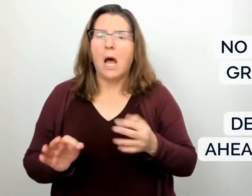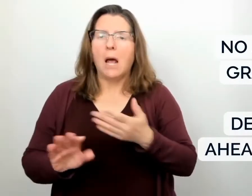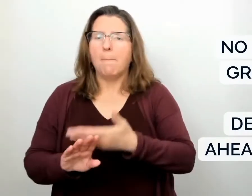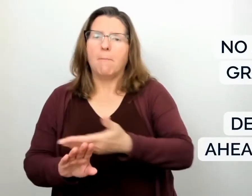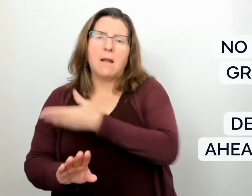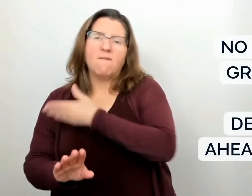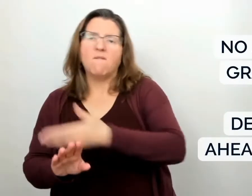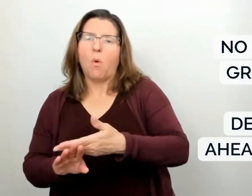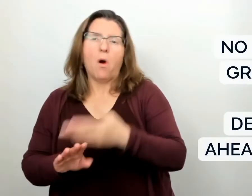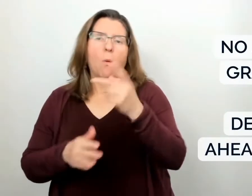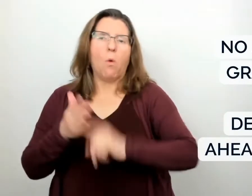Grades are not predetermined.